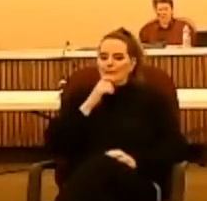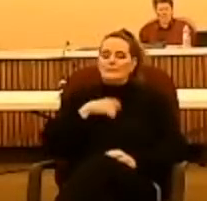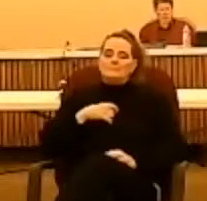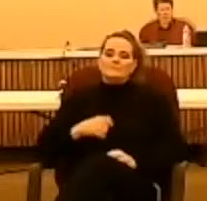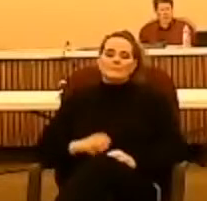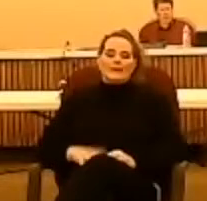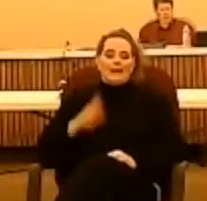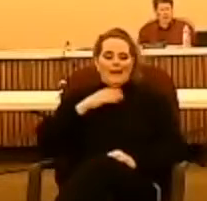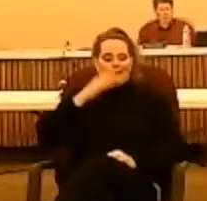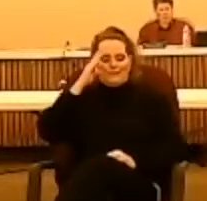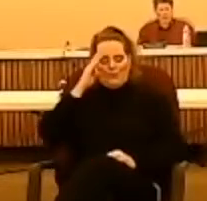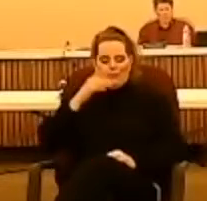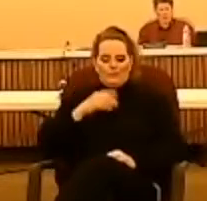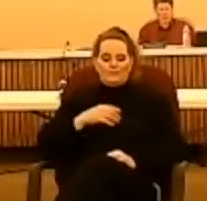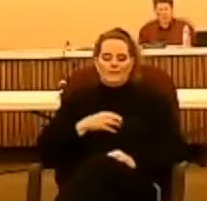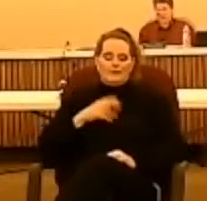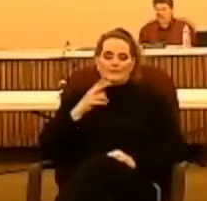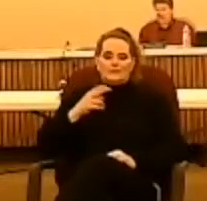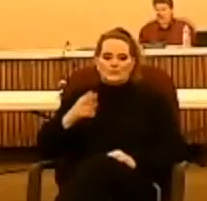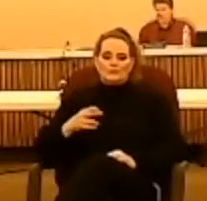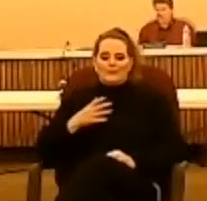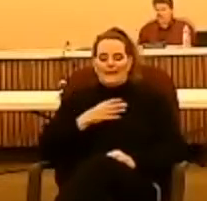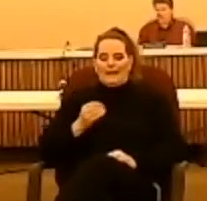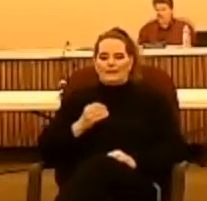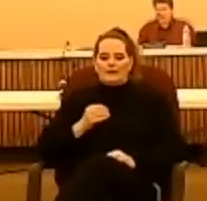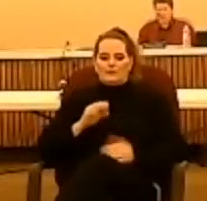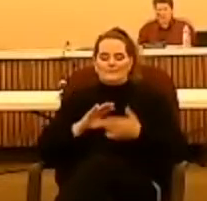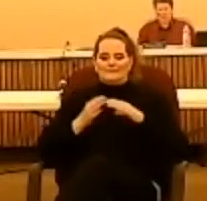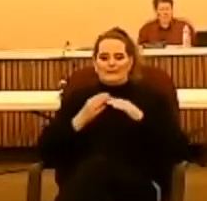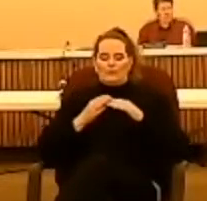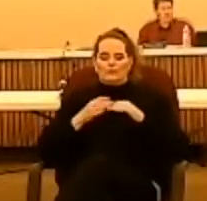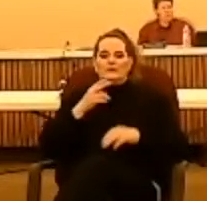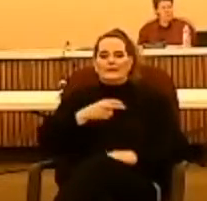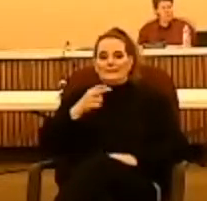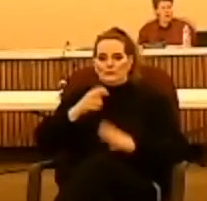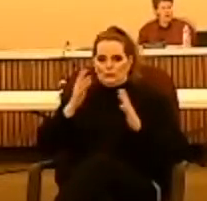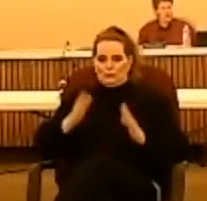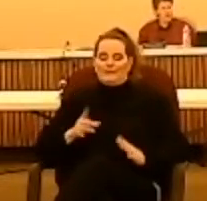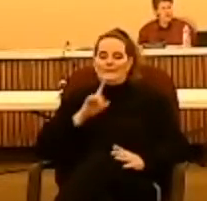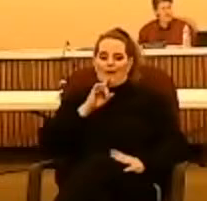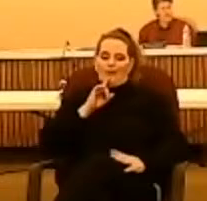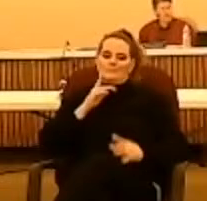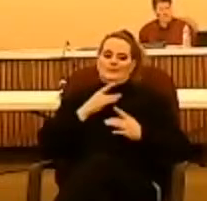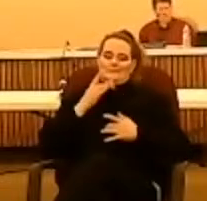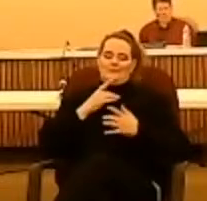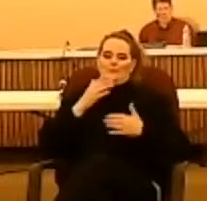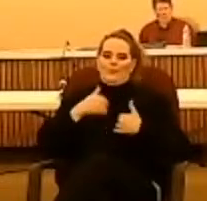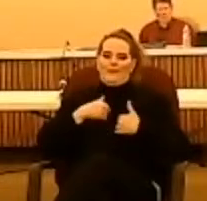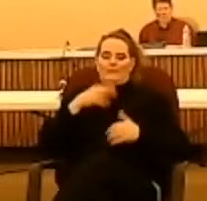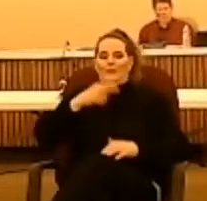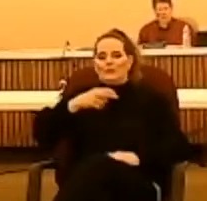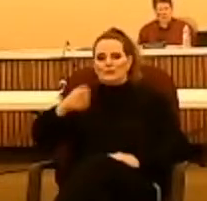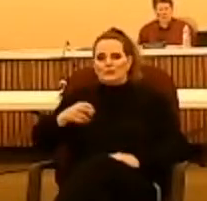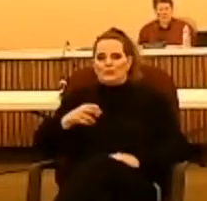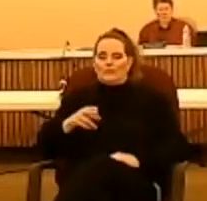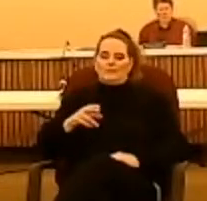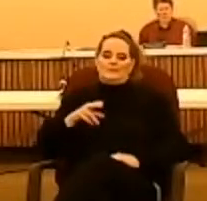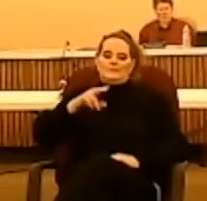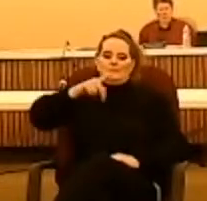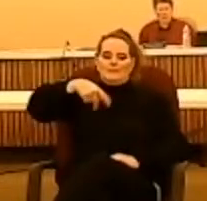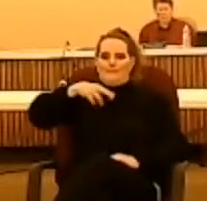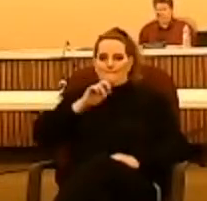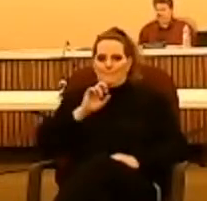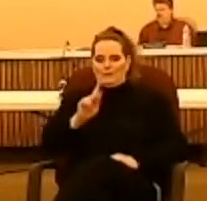site committee and our town historian are very excited to have essentially a historic park or park celebrating